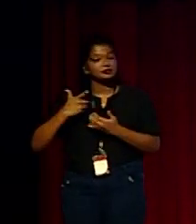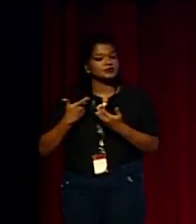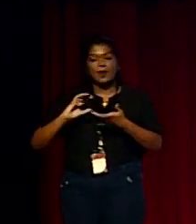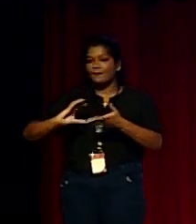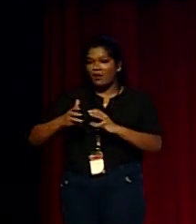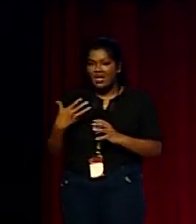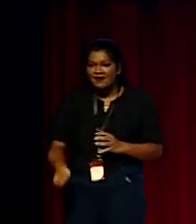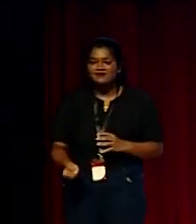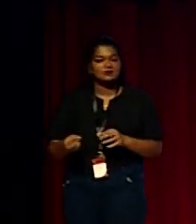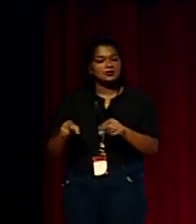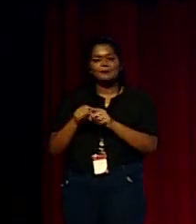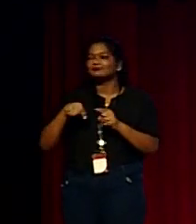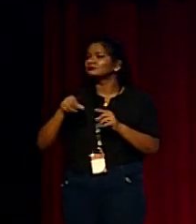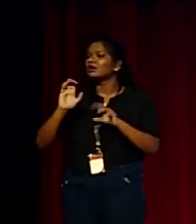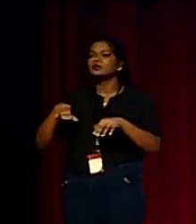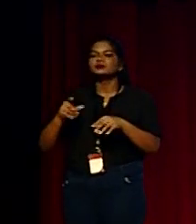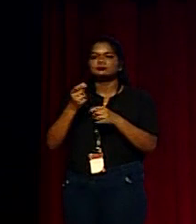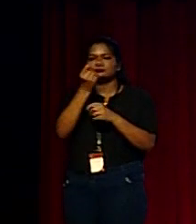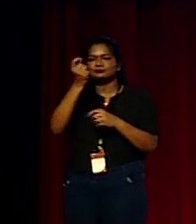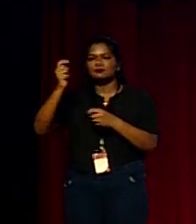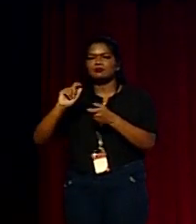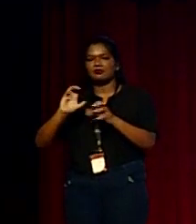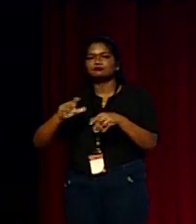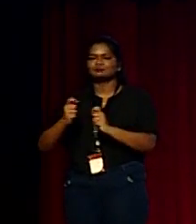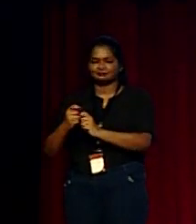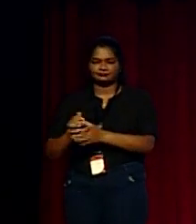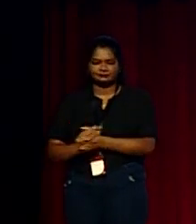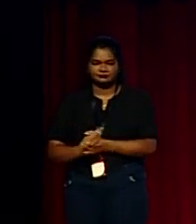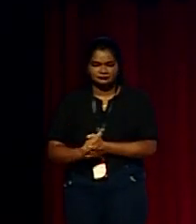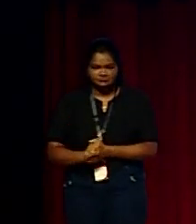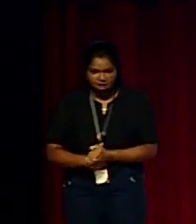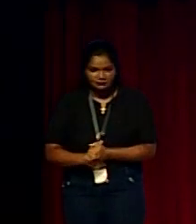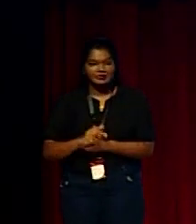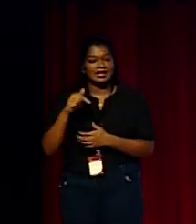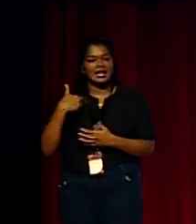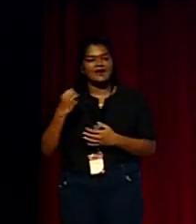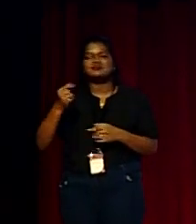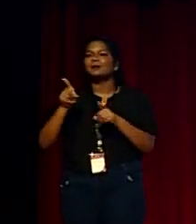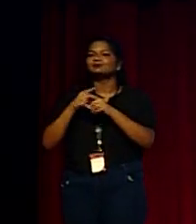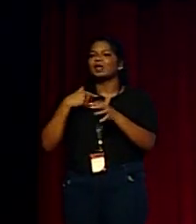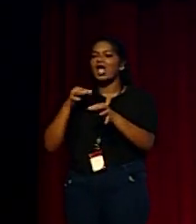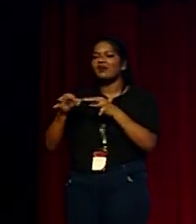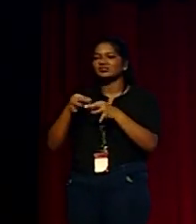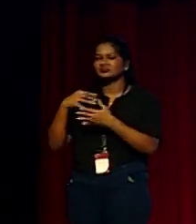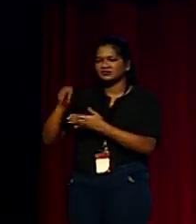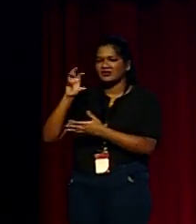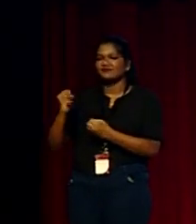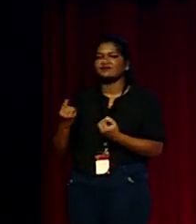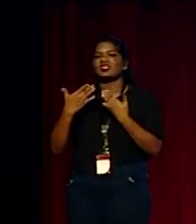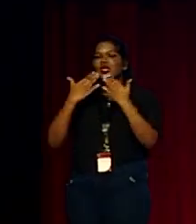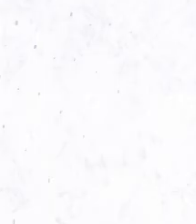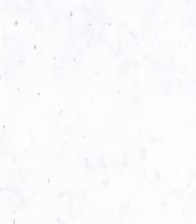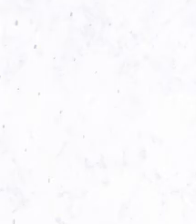that the system error can be resolved easily. So these are some references. Thank you.